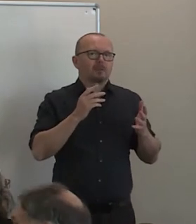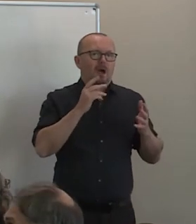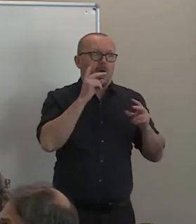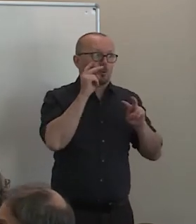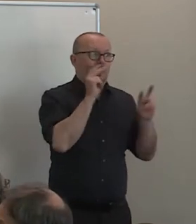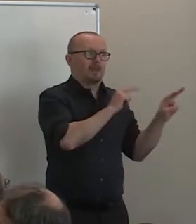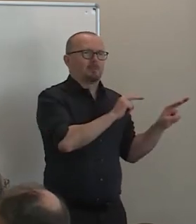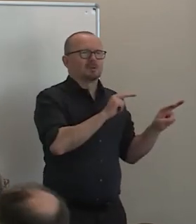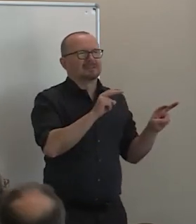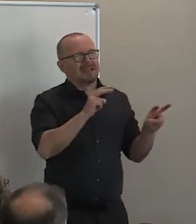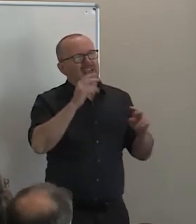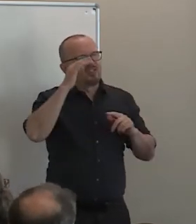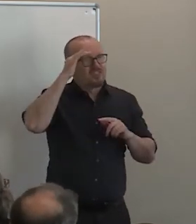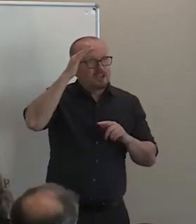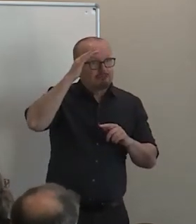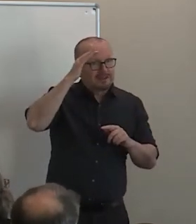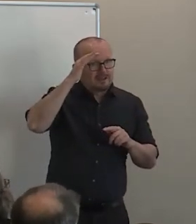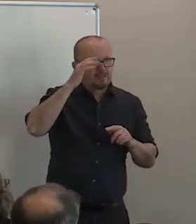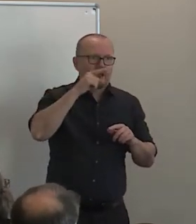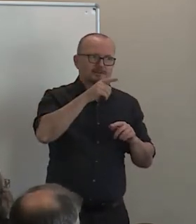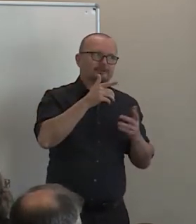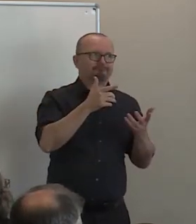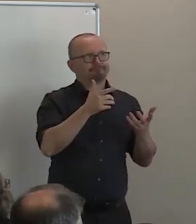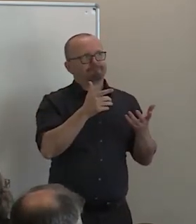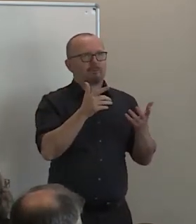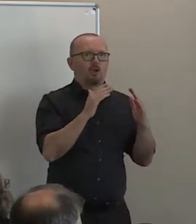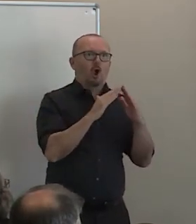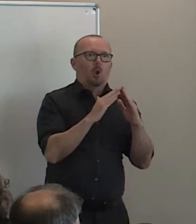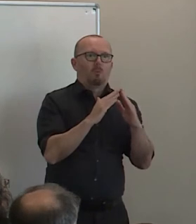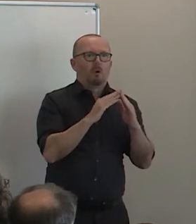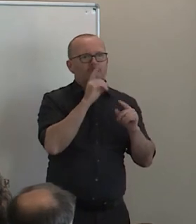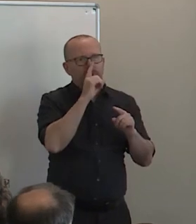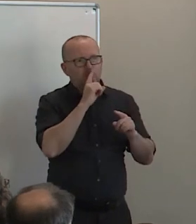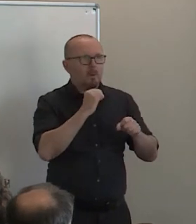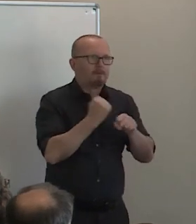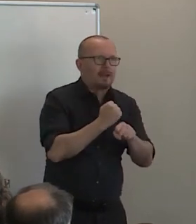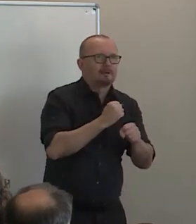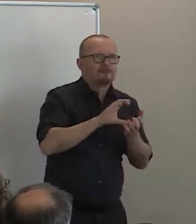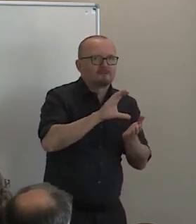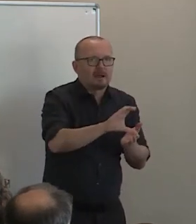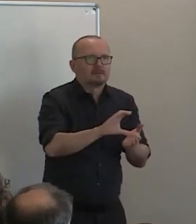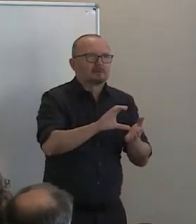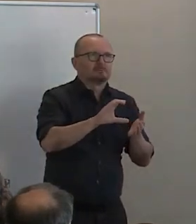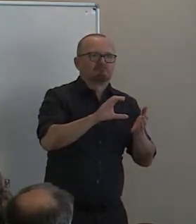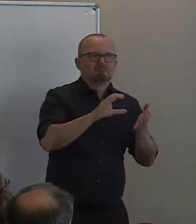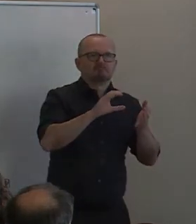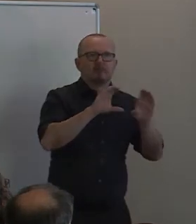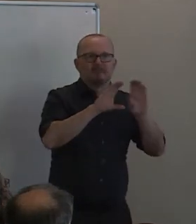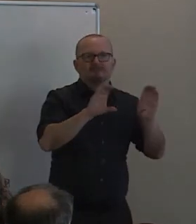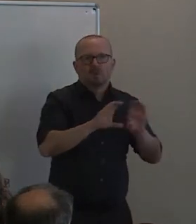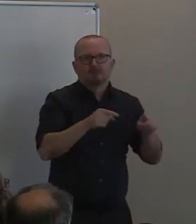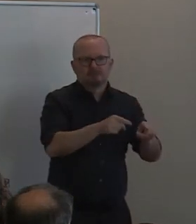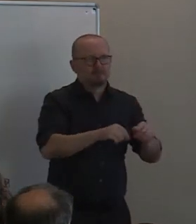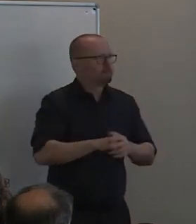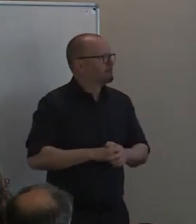the ideological home of the people who make, fund and design dominant technology platforms.